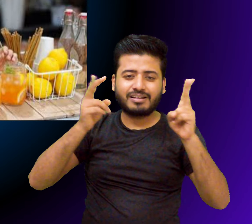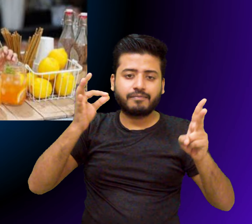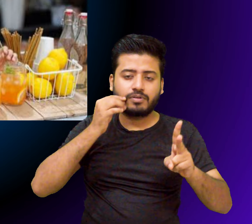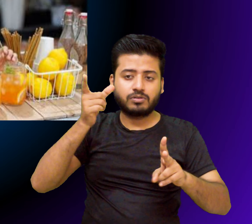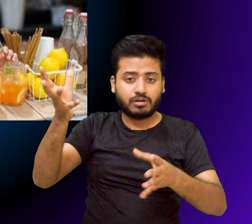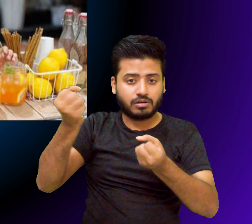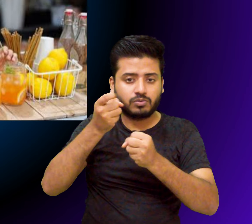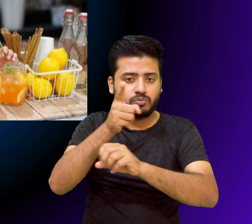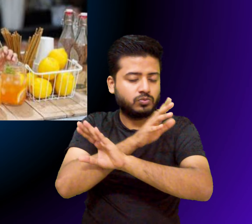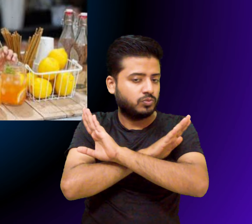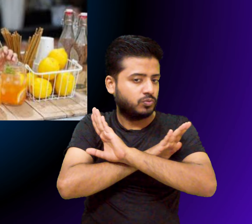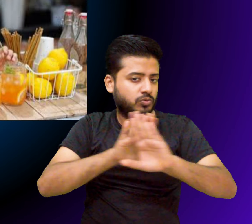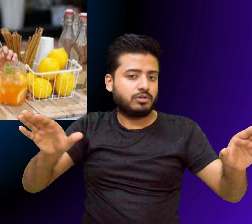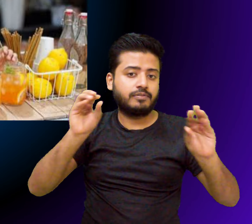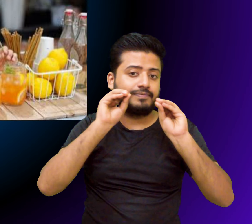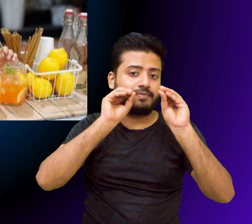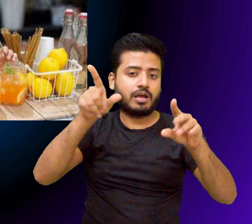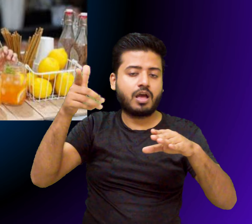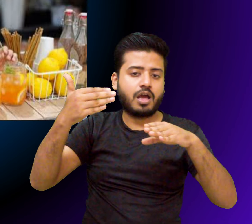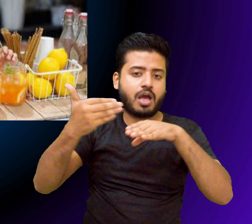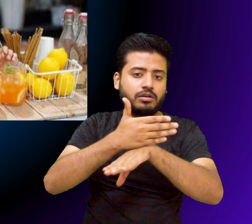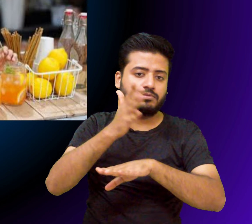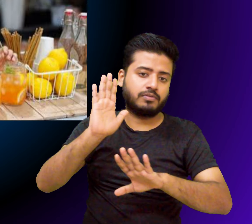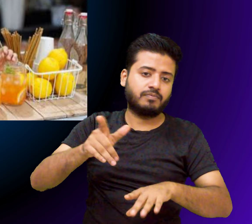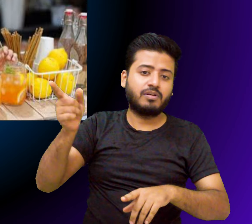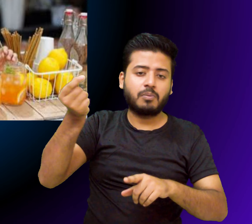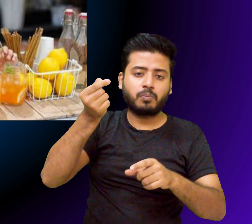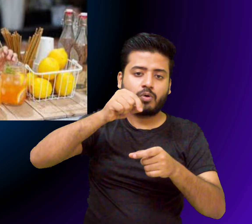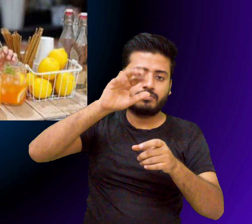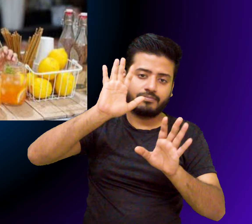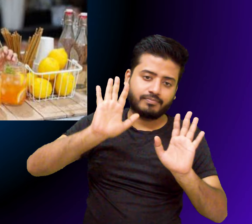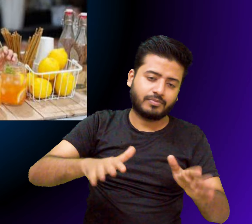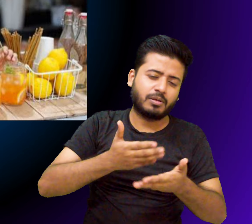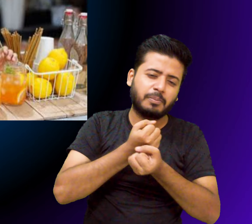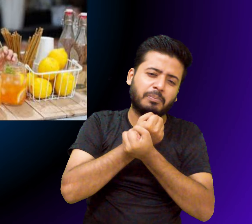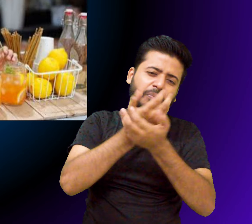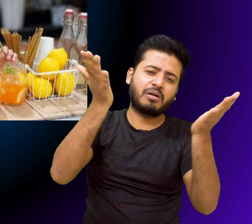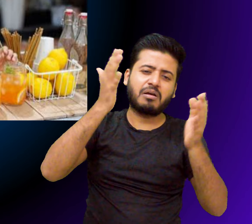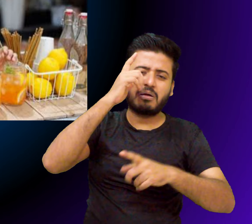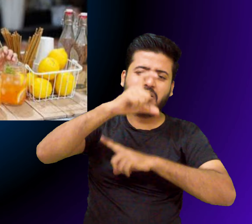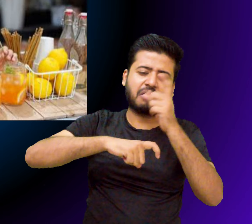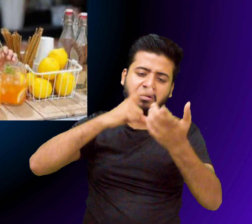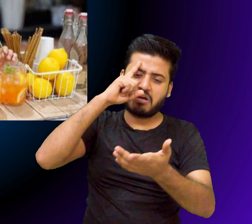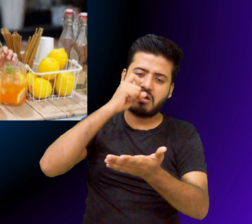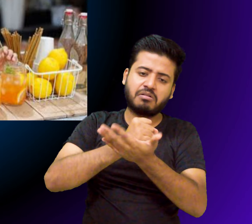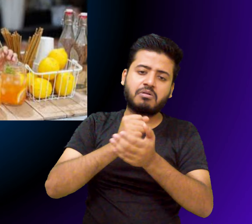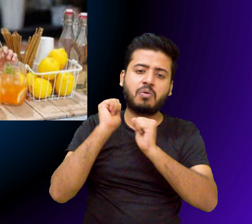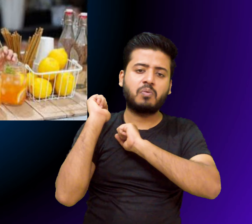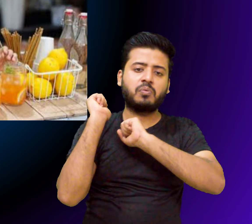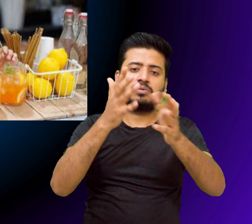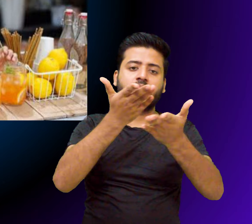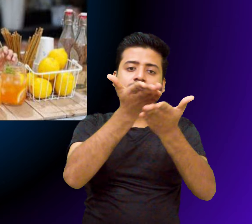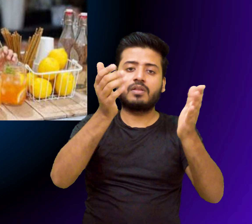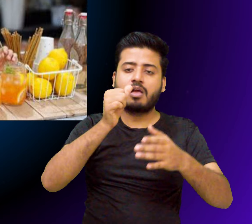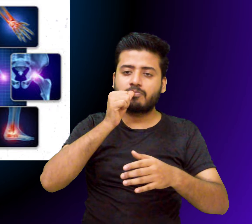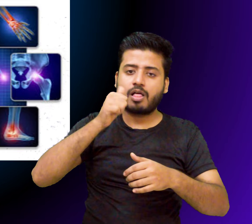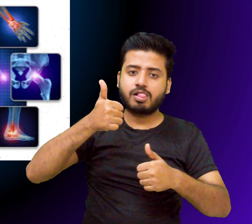Some brands explicitly state no artificial colors, but may still use natural dyes or have a high percentage of sugar water instead of